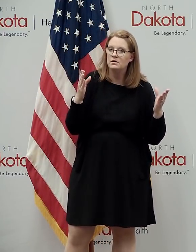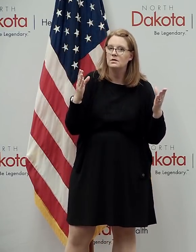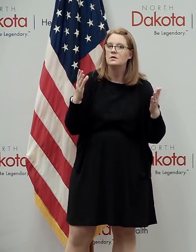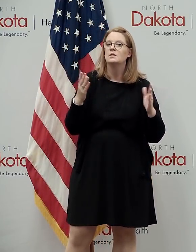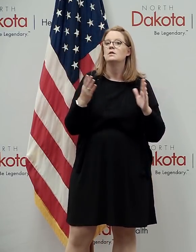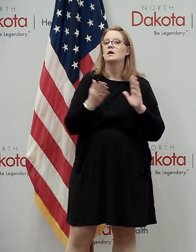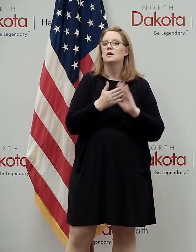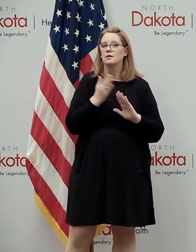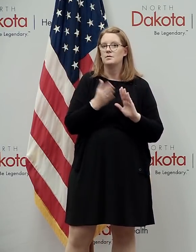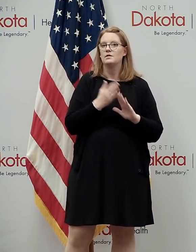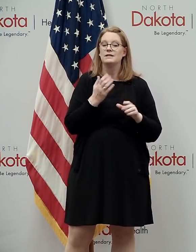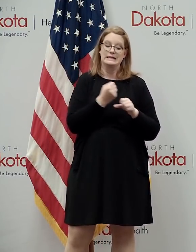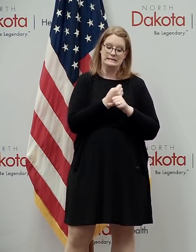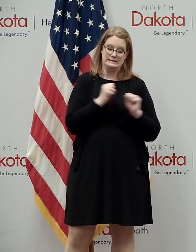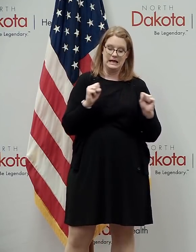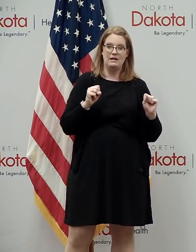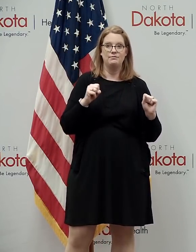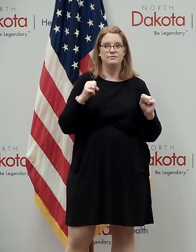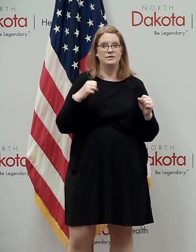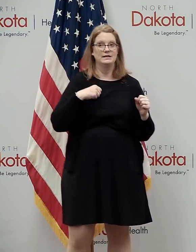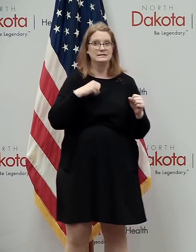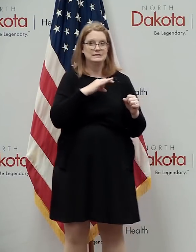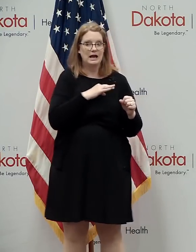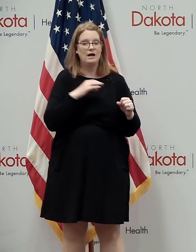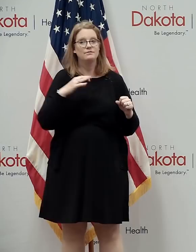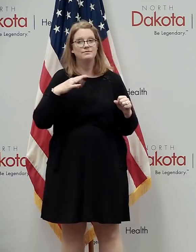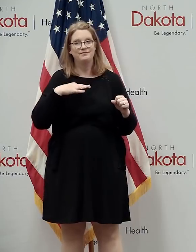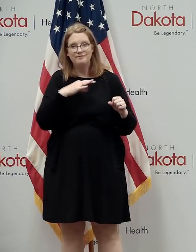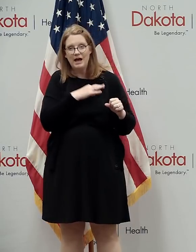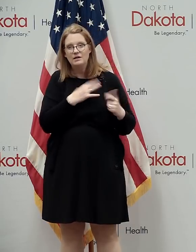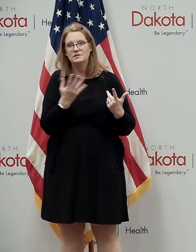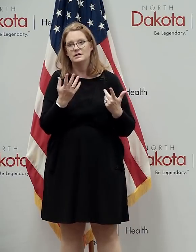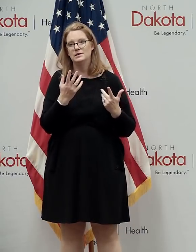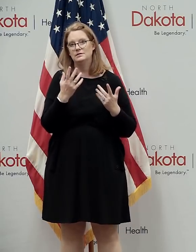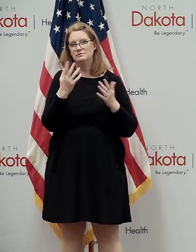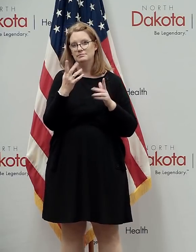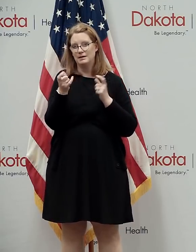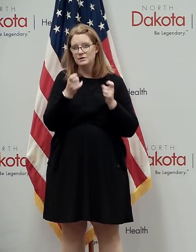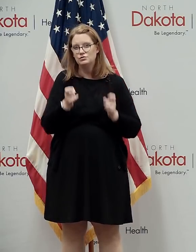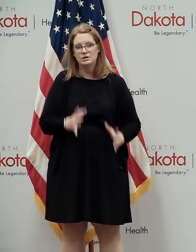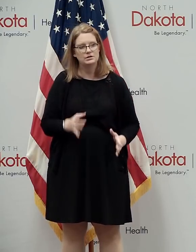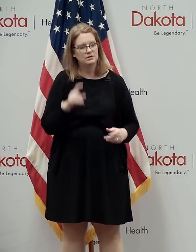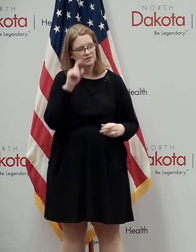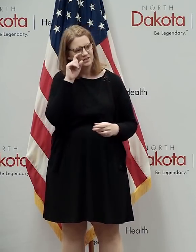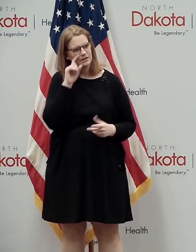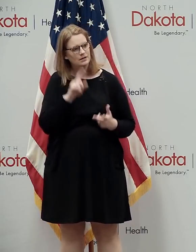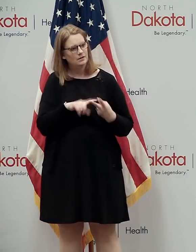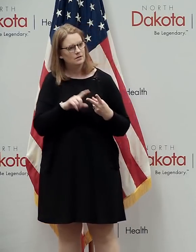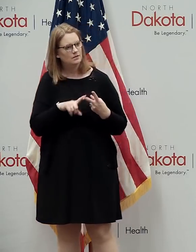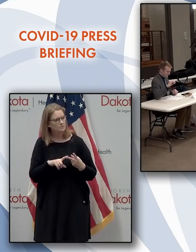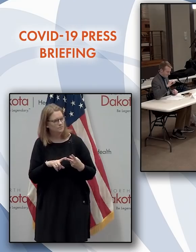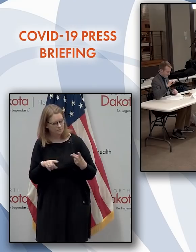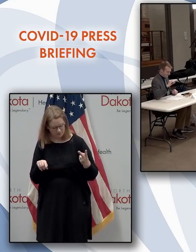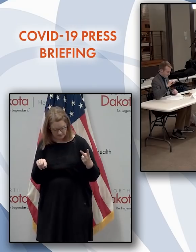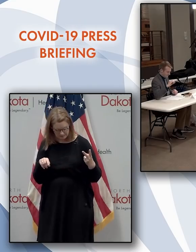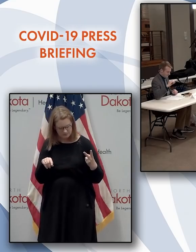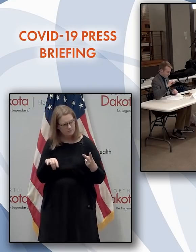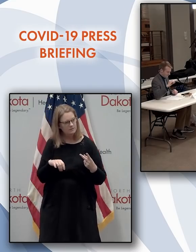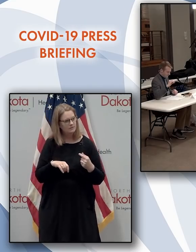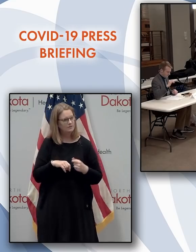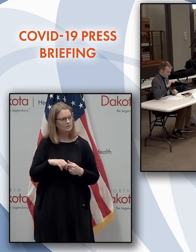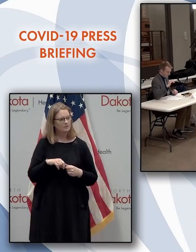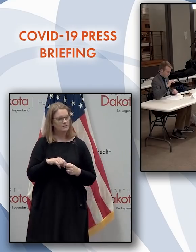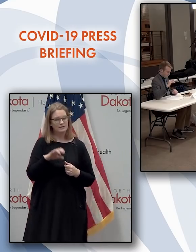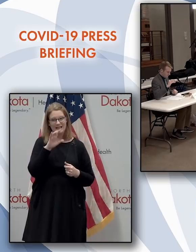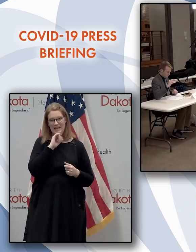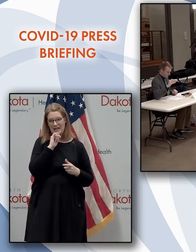students and safe for the faculty, administration, and staff. But testing is going to be one piece of that. One follow-up there. For the 20 to